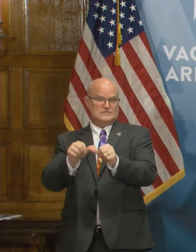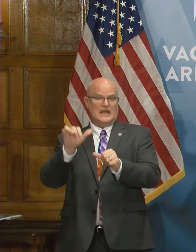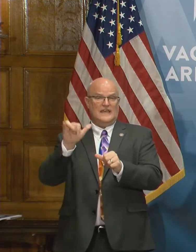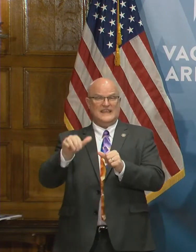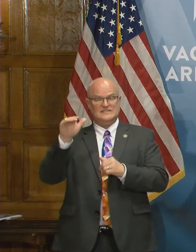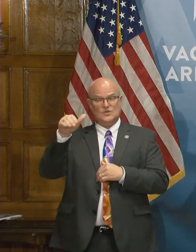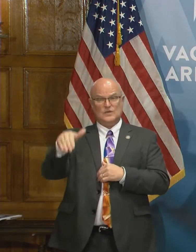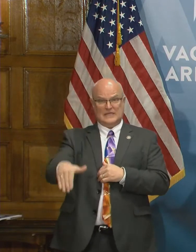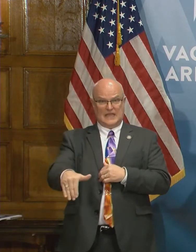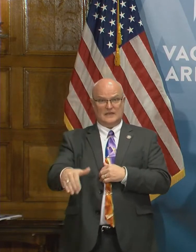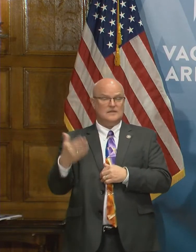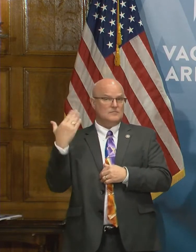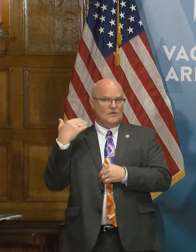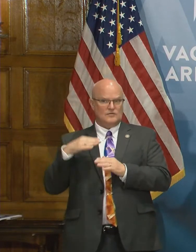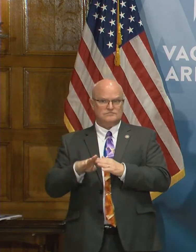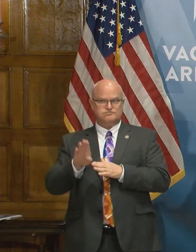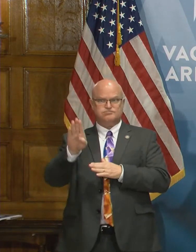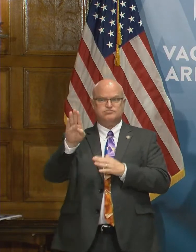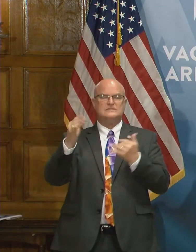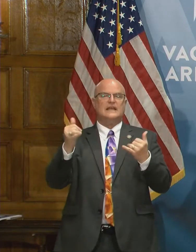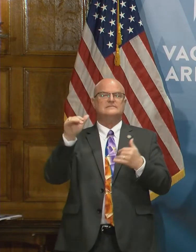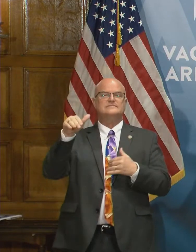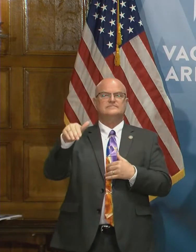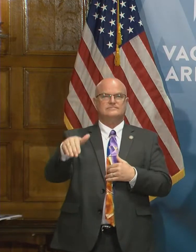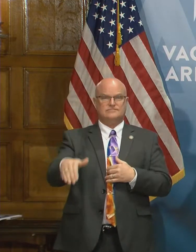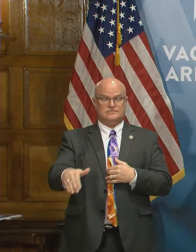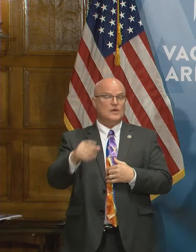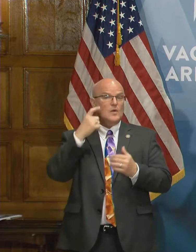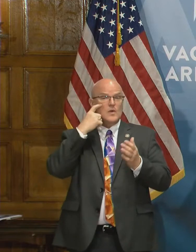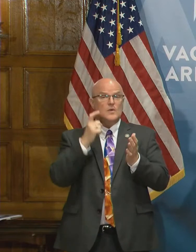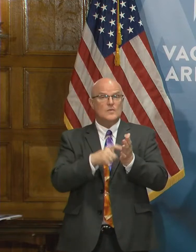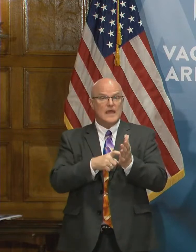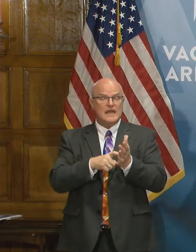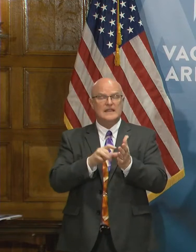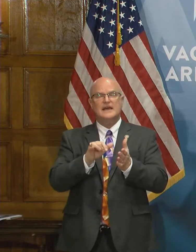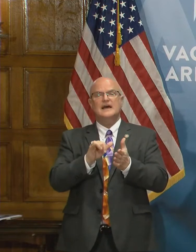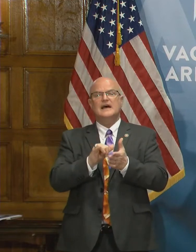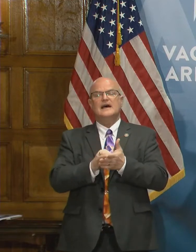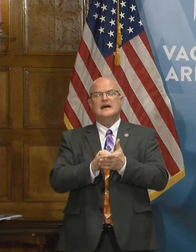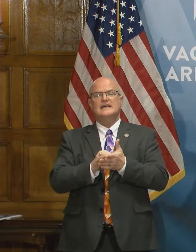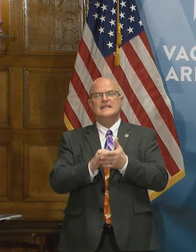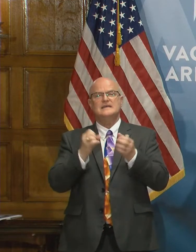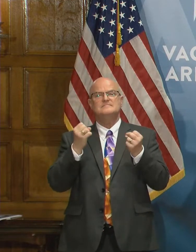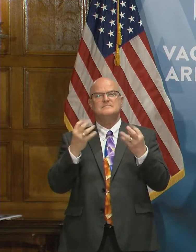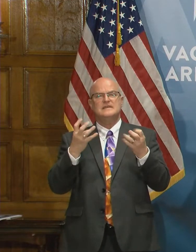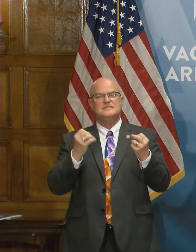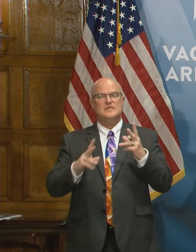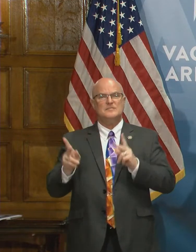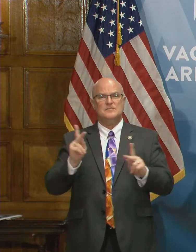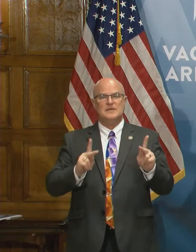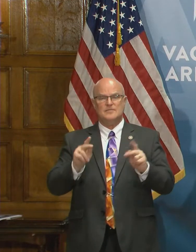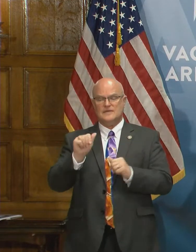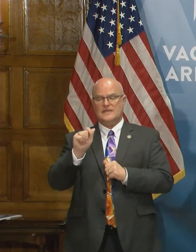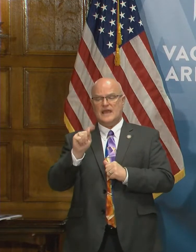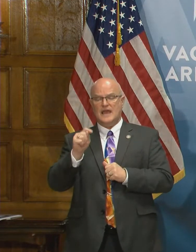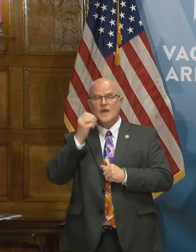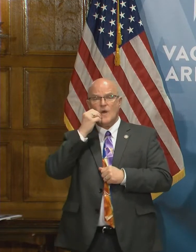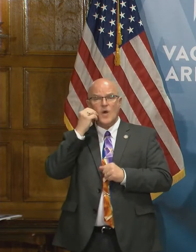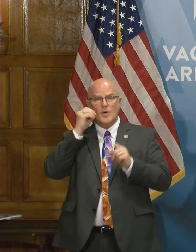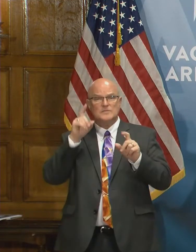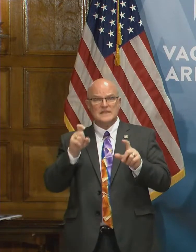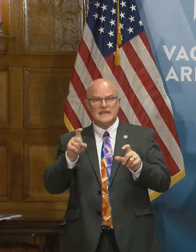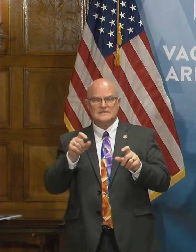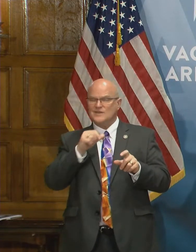going down. It was going up, now it's going down. We recognize that there's many that are at-home tests that we're not